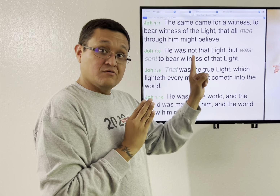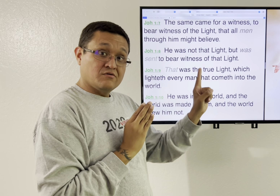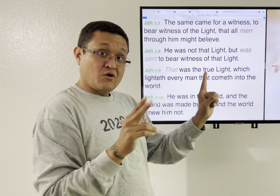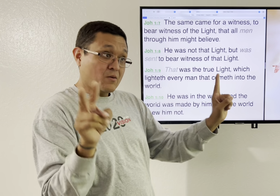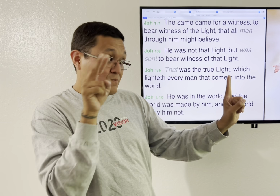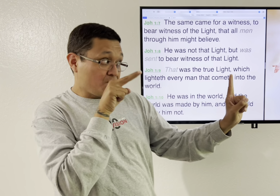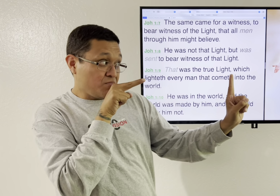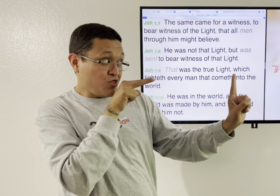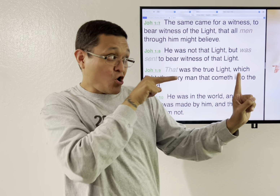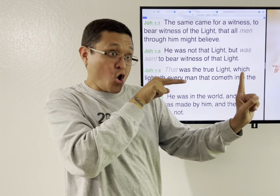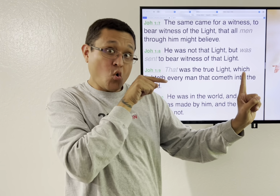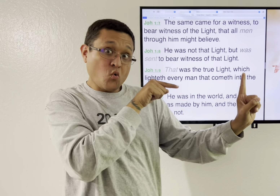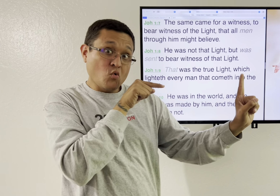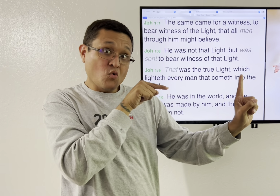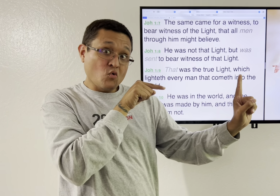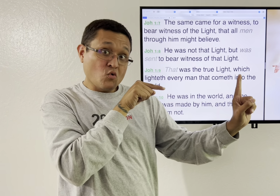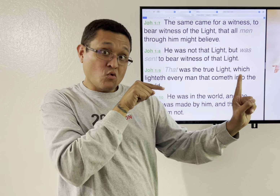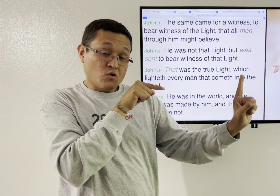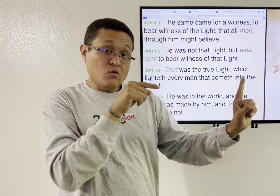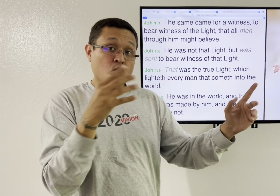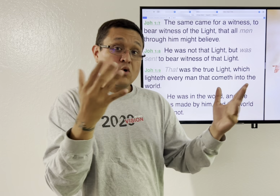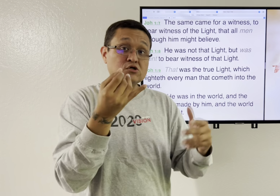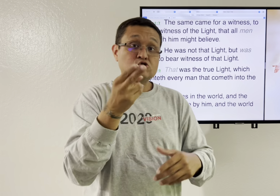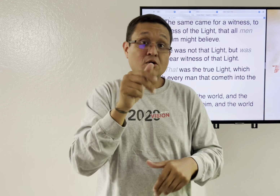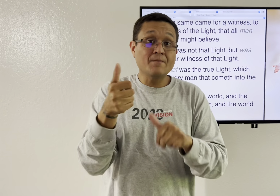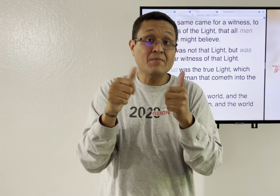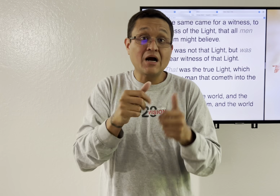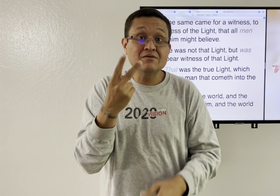But John said, "Behold, the Son of God."